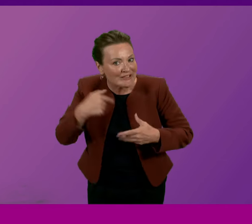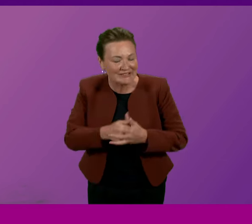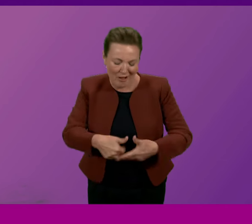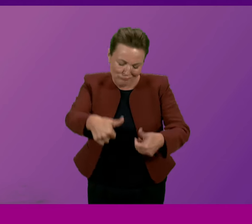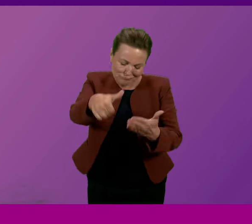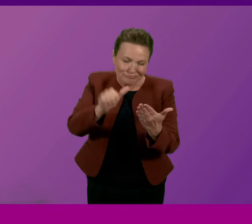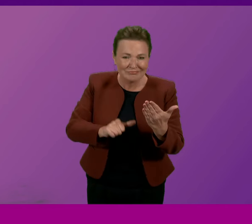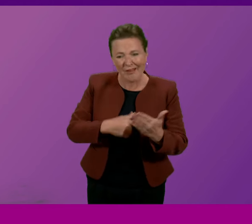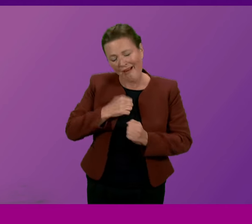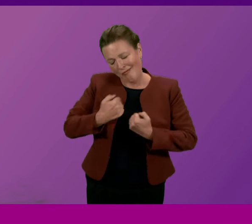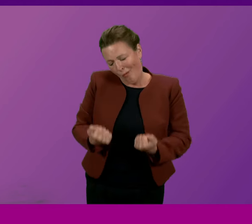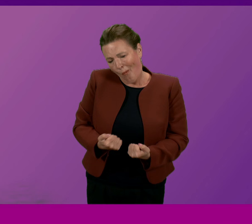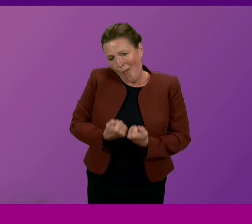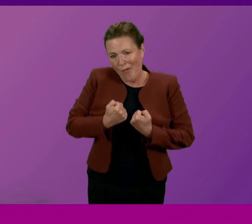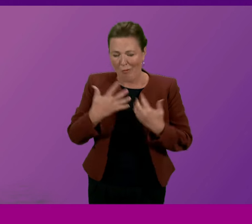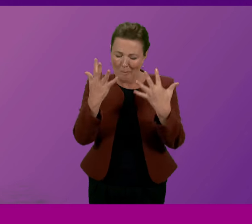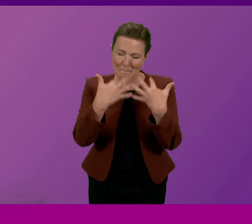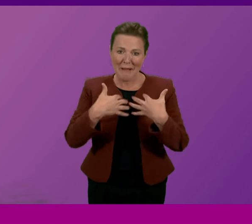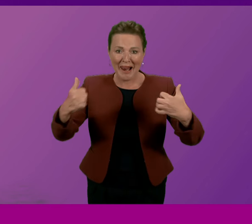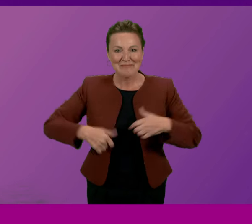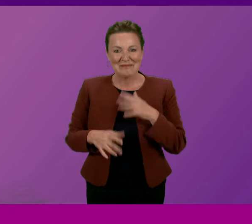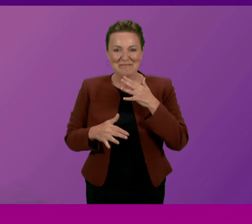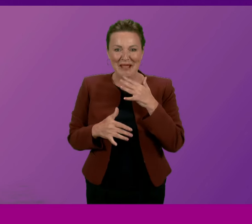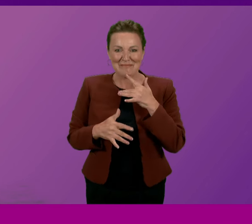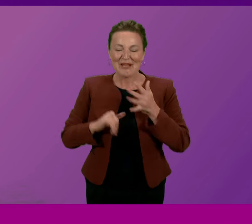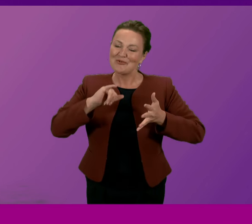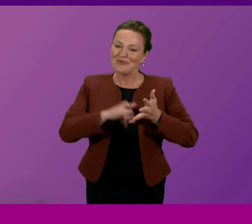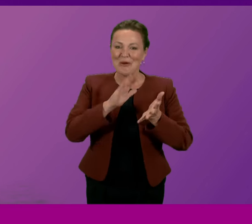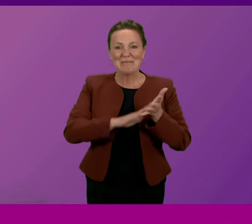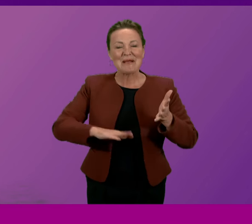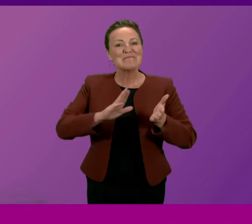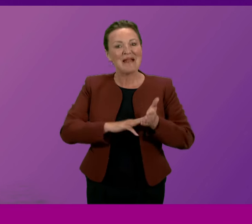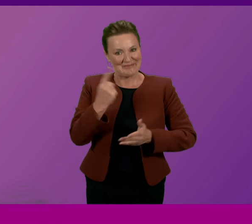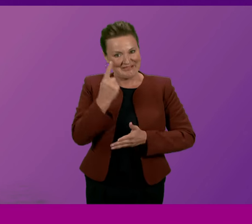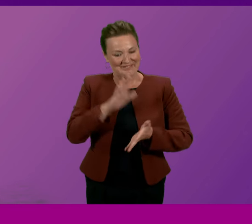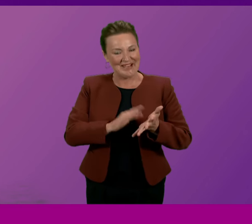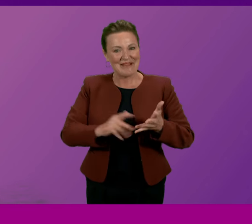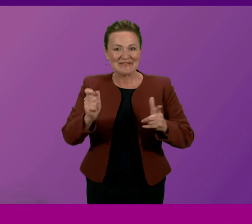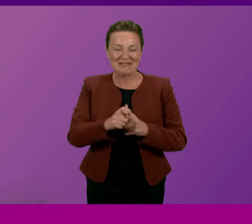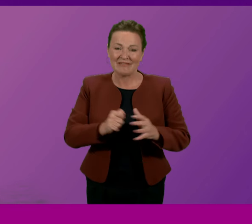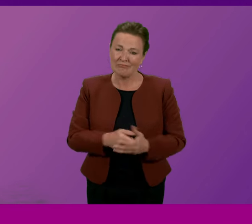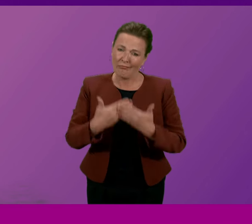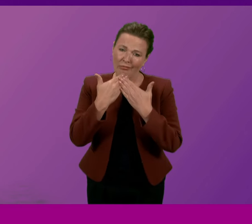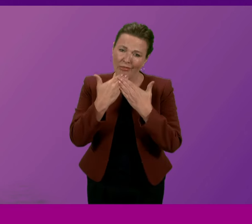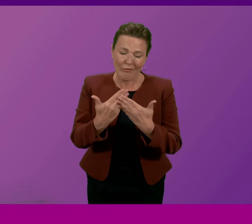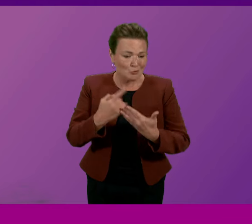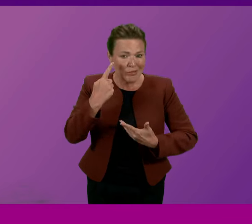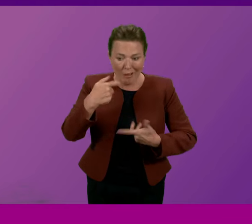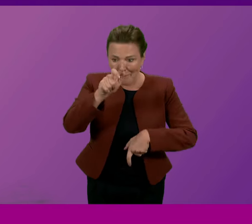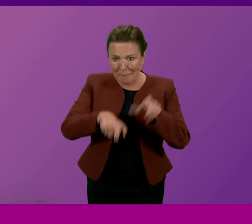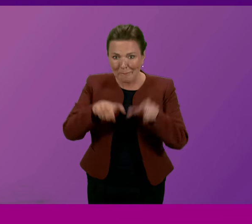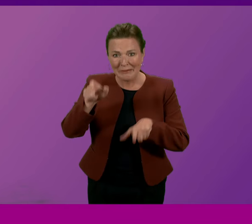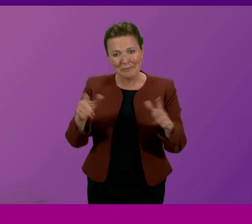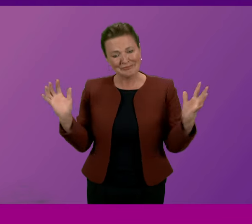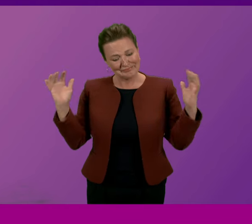McElroy, and our very own Parliament Piper, Stuart McMillan, MSP. Thank you to the young people gathered here